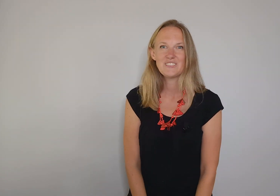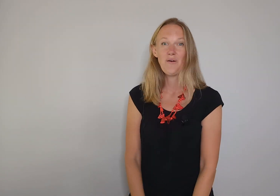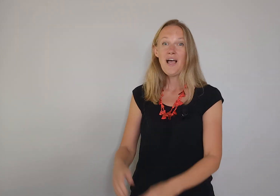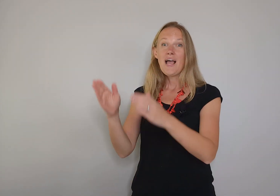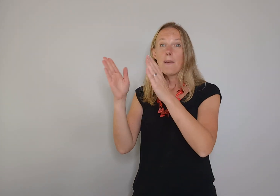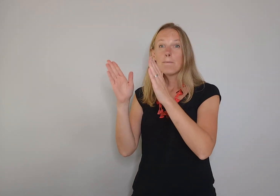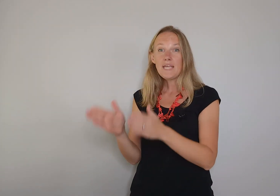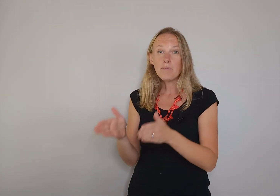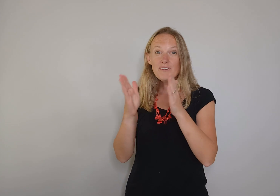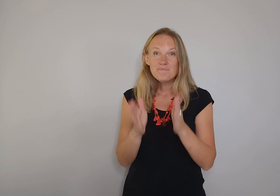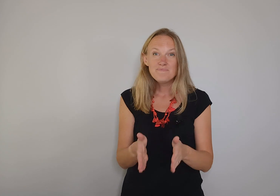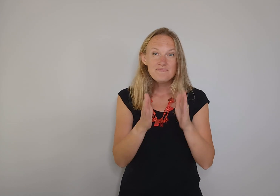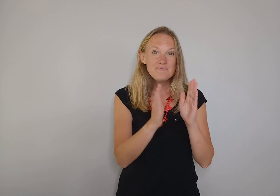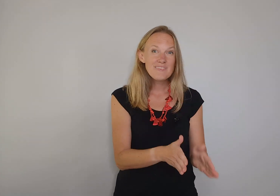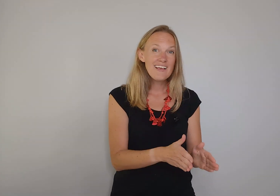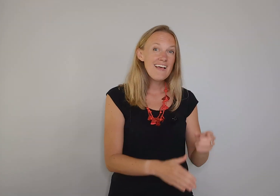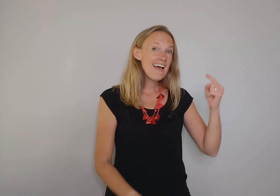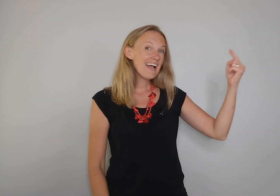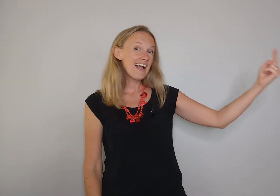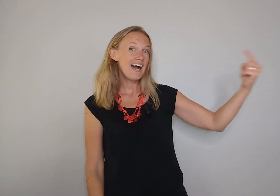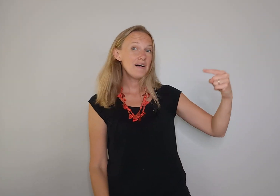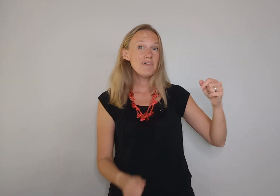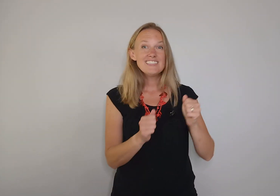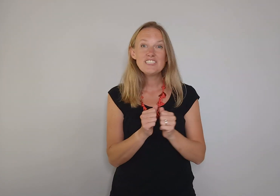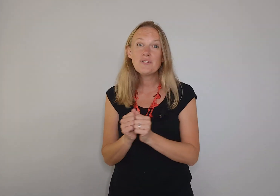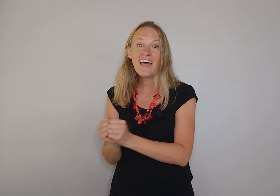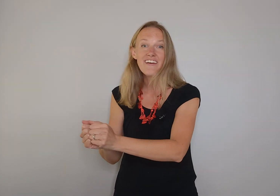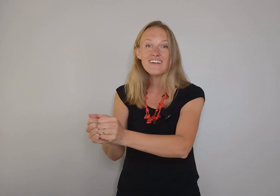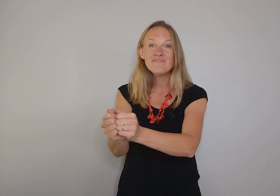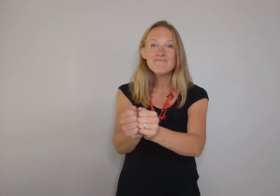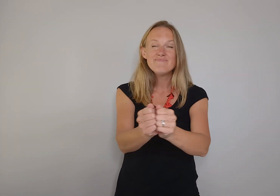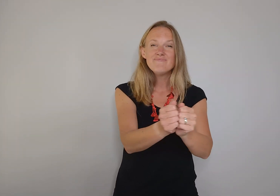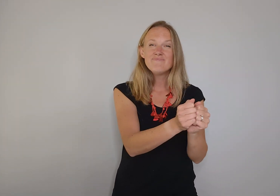so people come together.